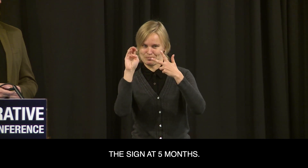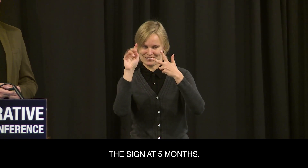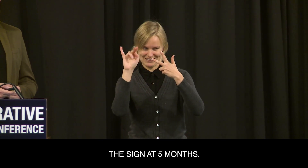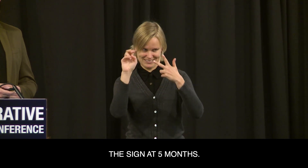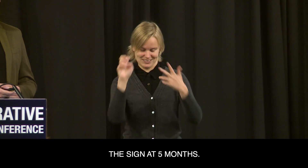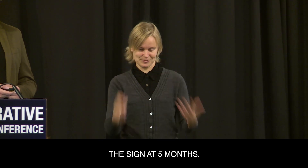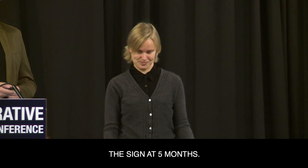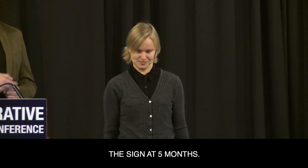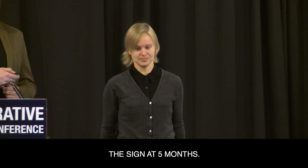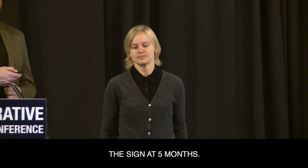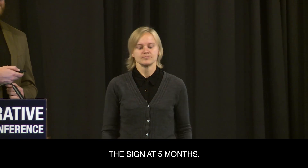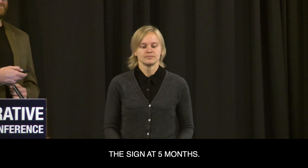months.